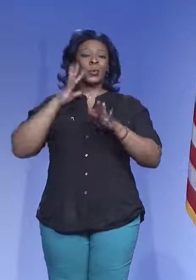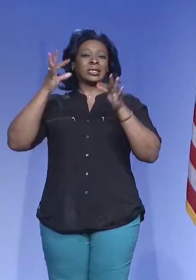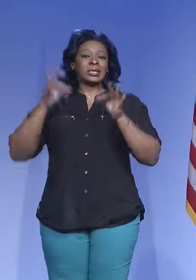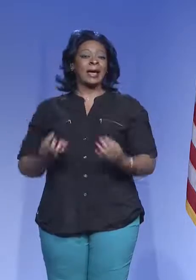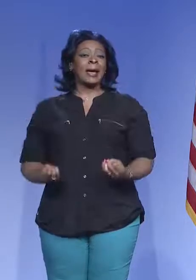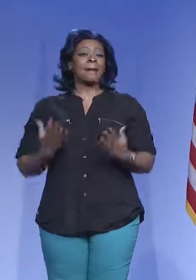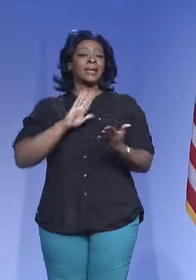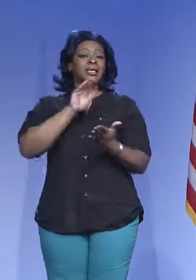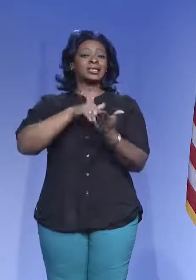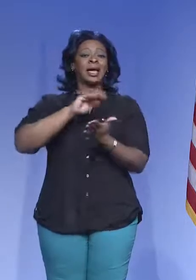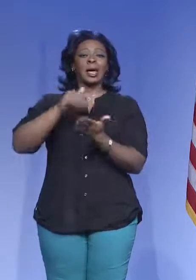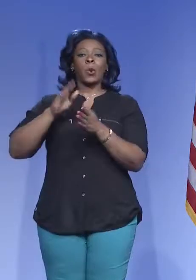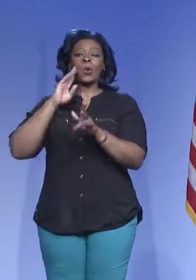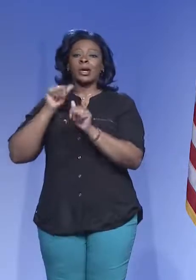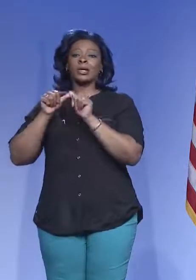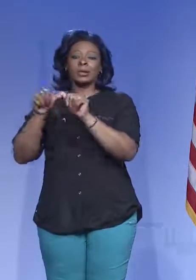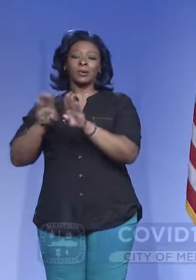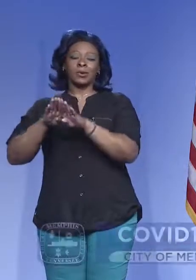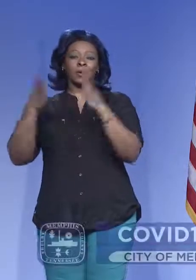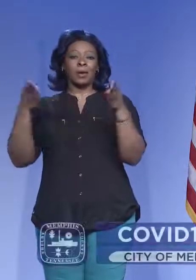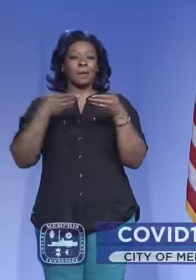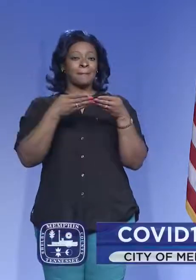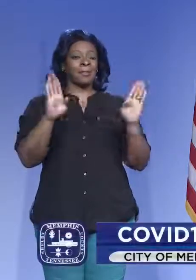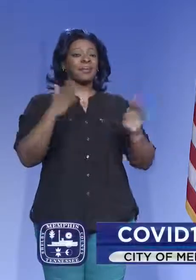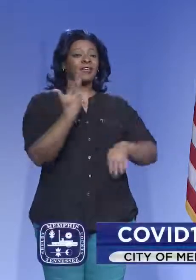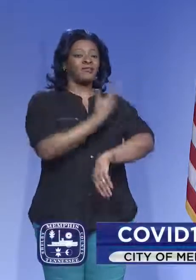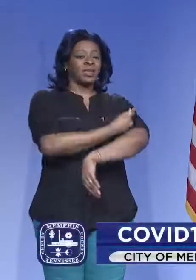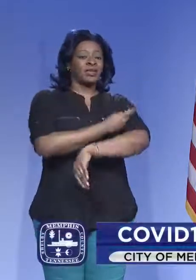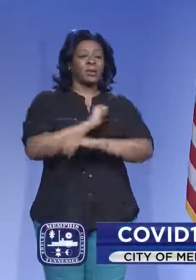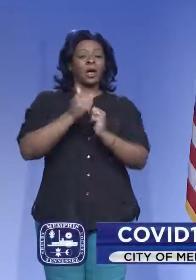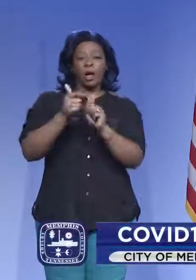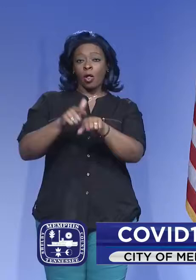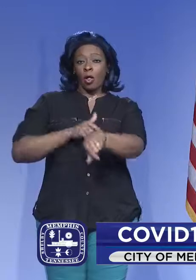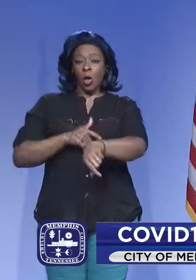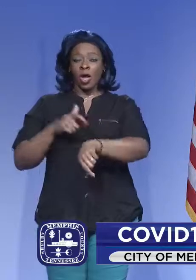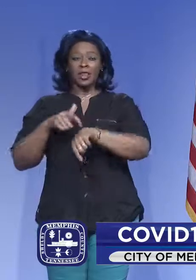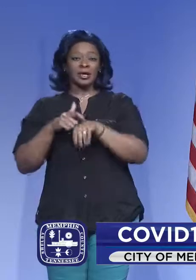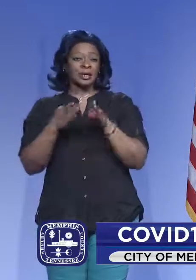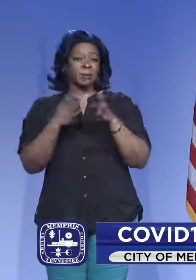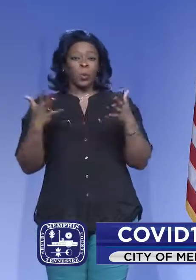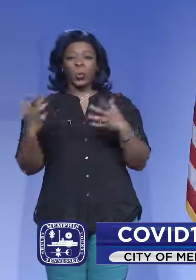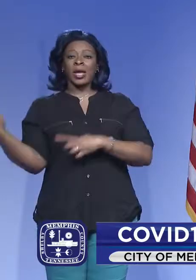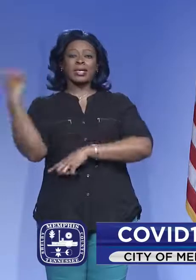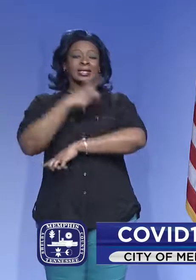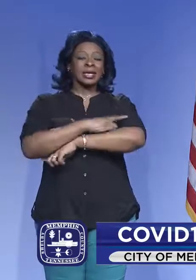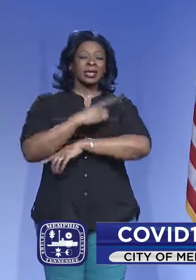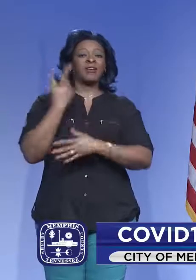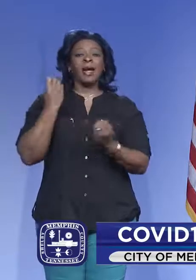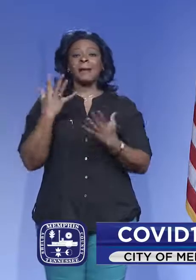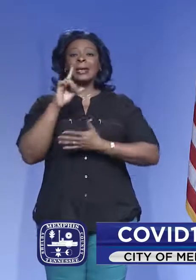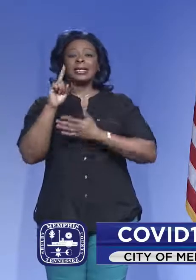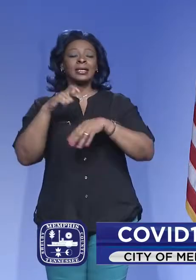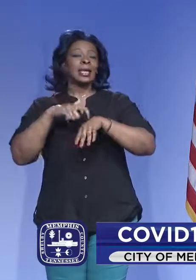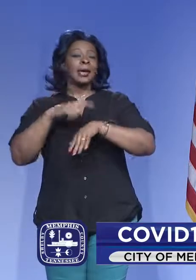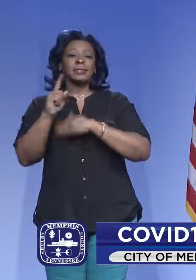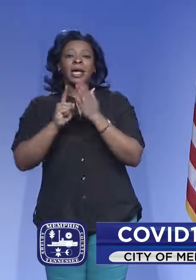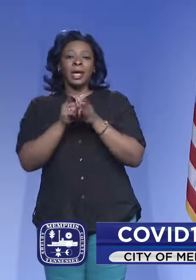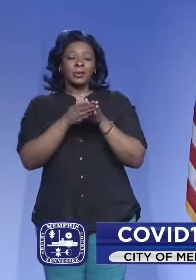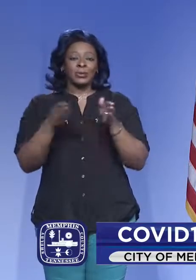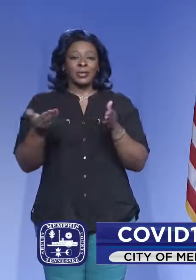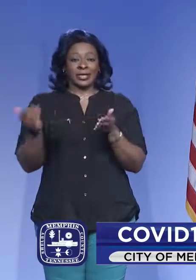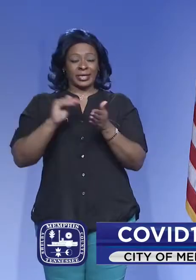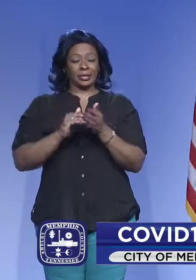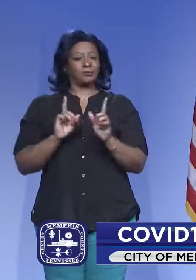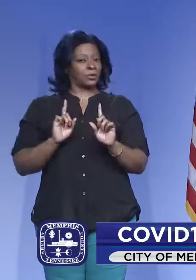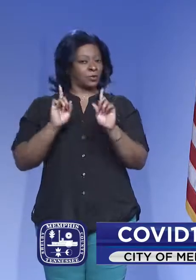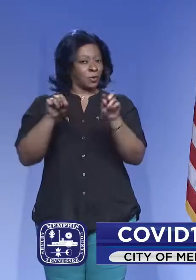many sites we have open for public vaccinations, for how long, for what days, and for what hours. So again, come